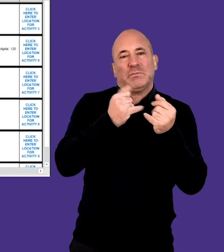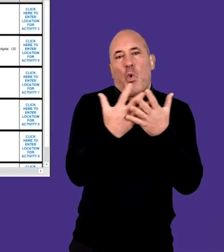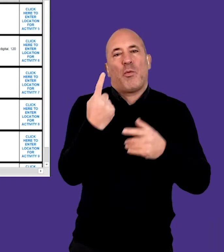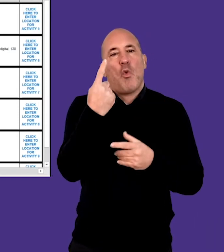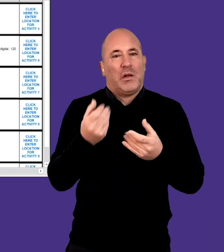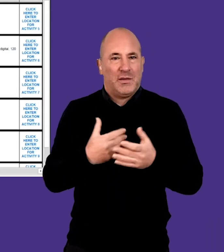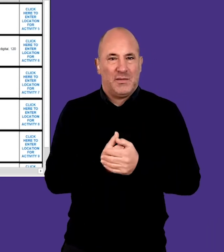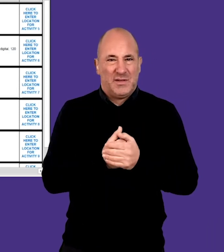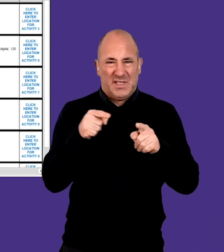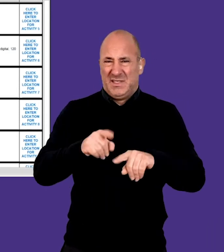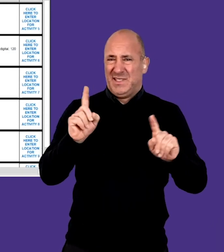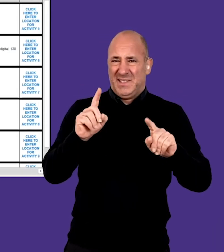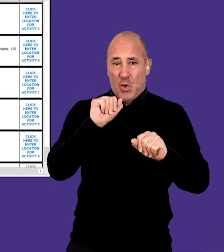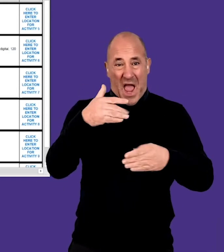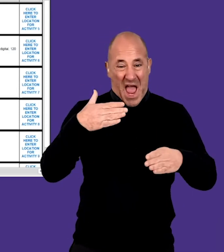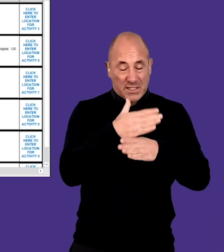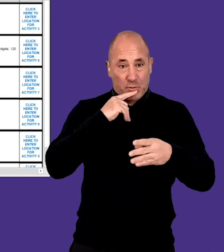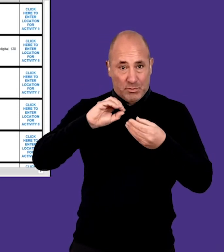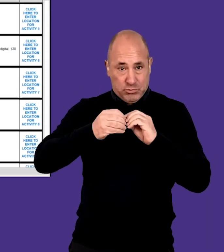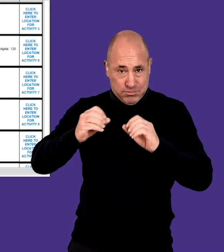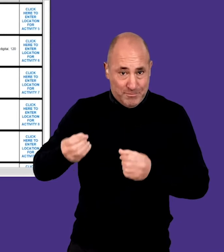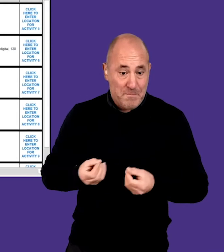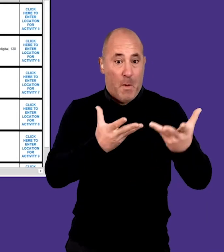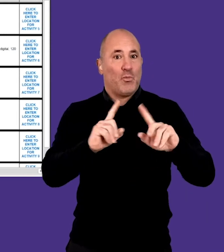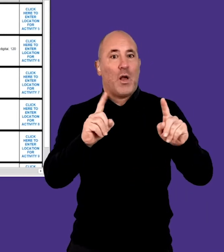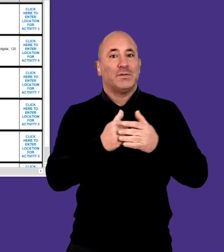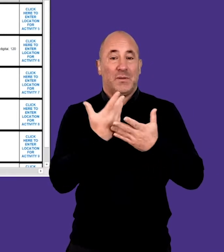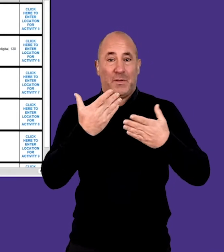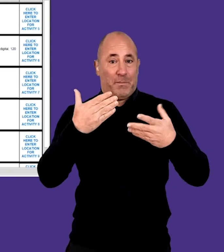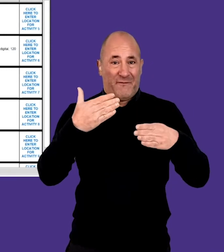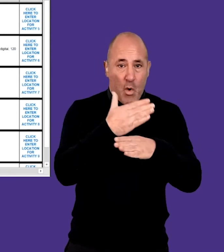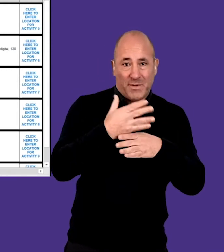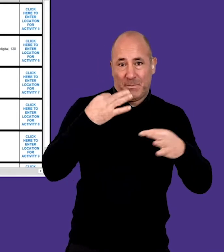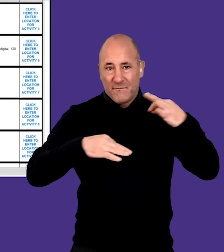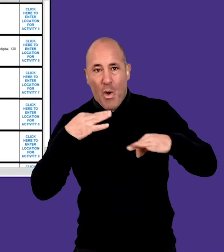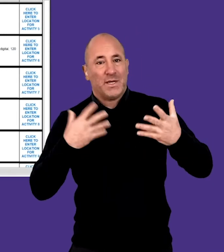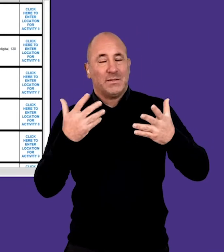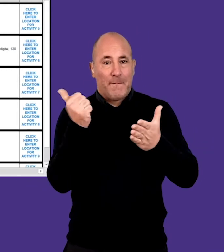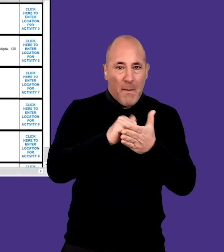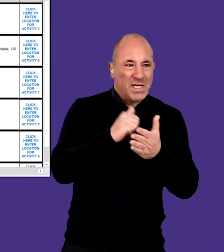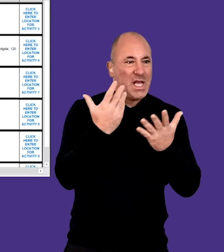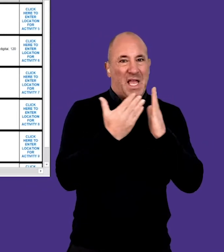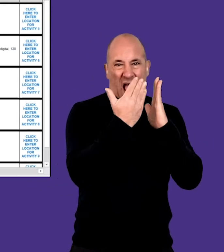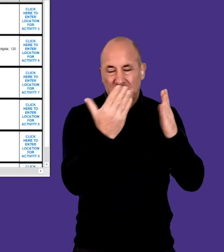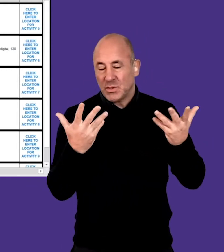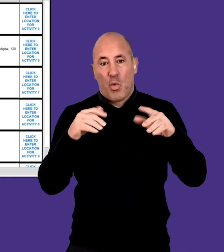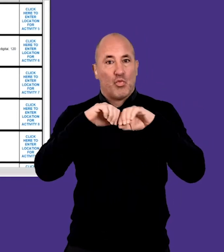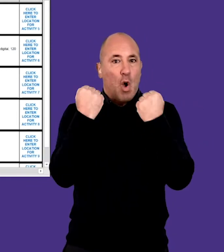outputs. By outputs, we mean what your activity will produce, such as a performance, publication,